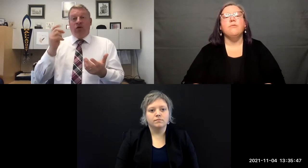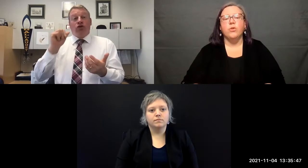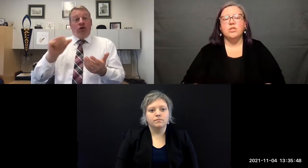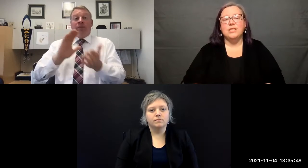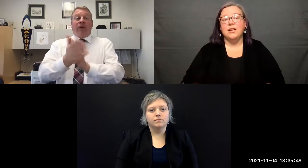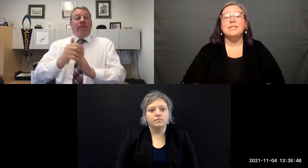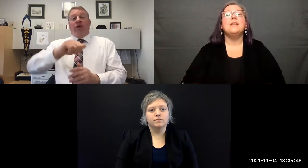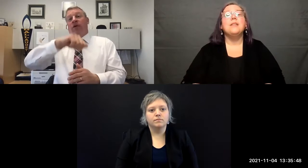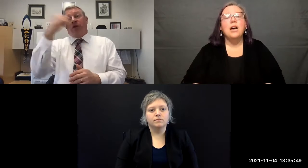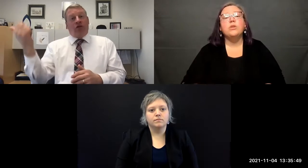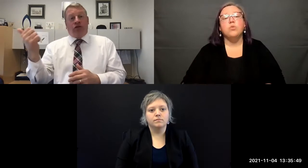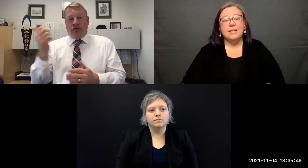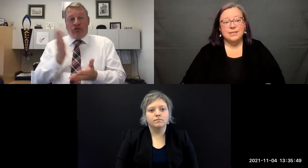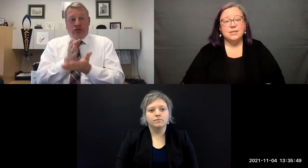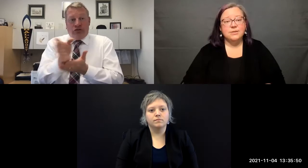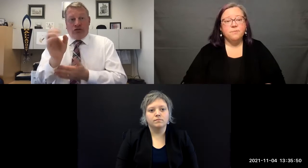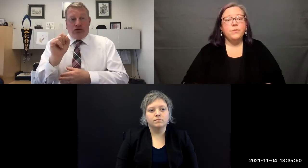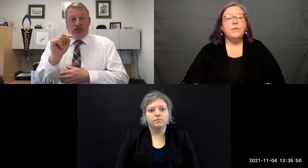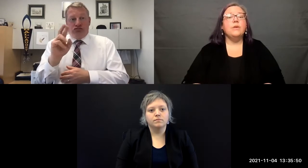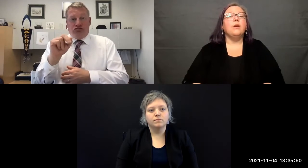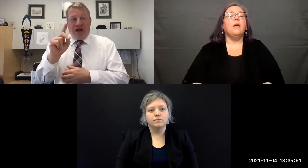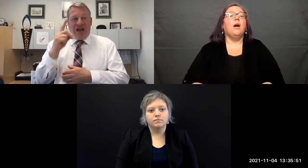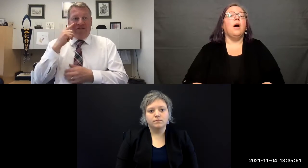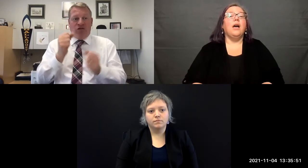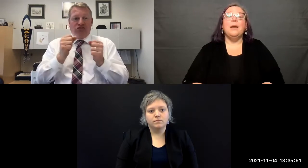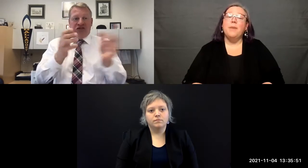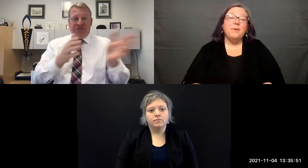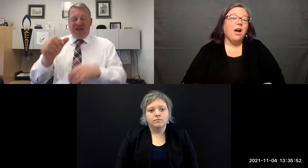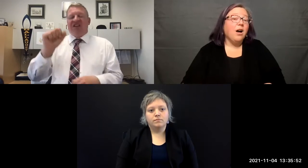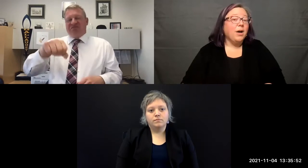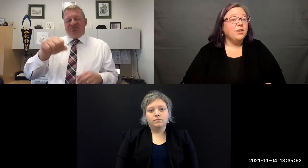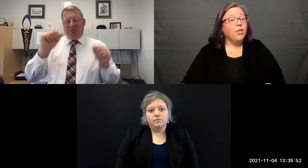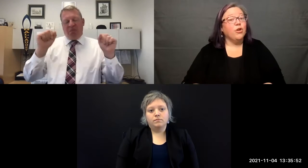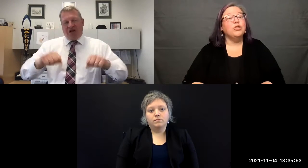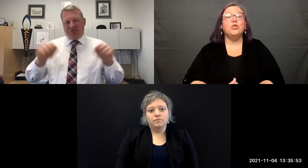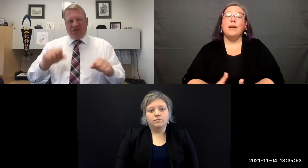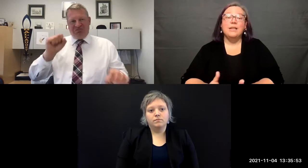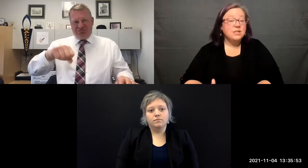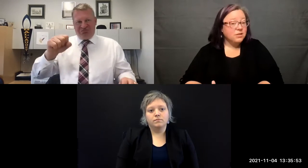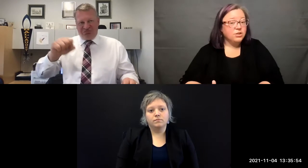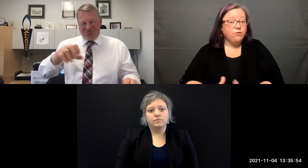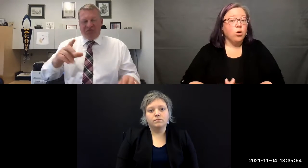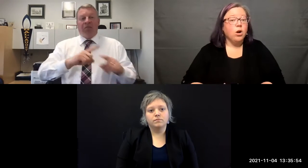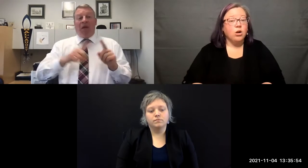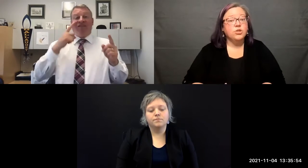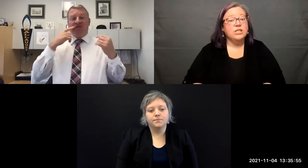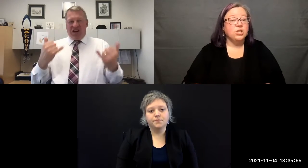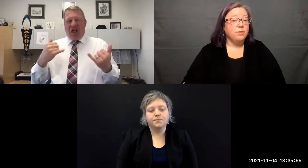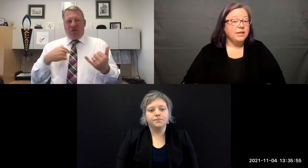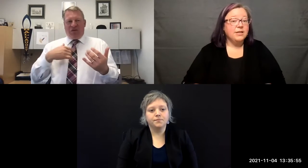further discuss how to address it. It may become another strand for our strategic planning. That